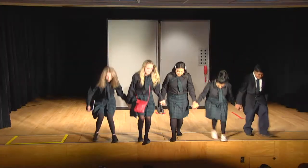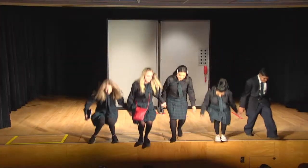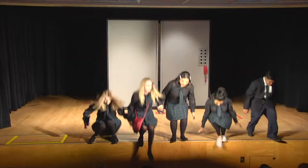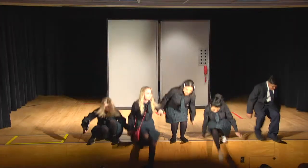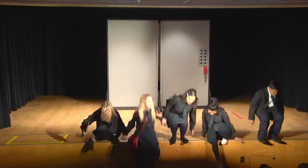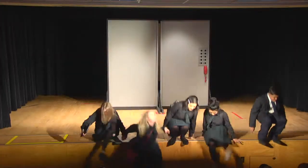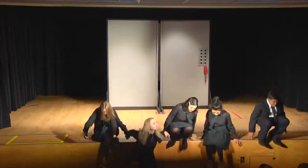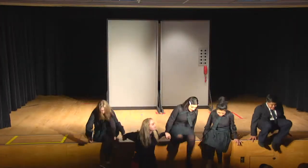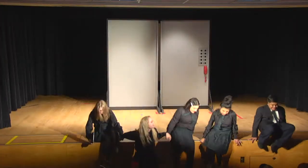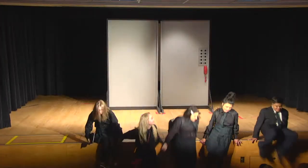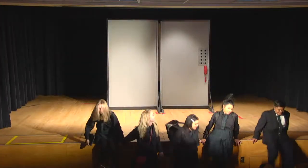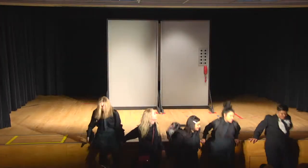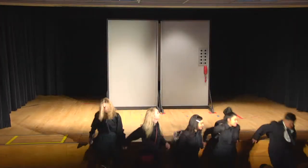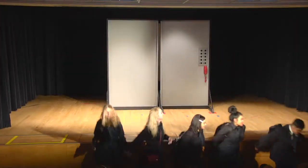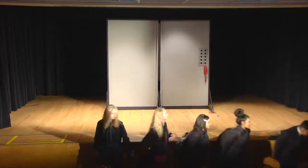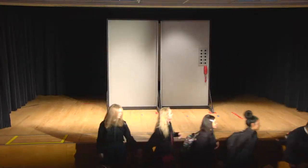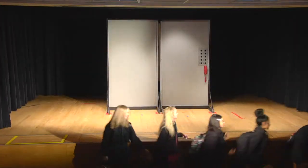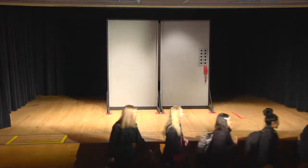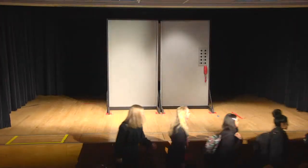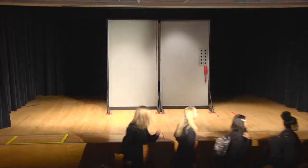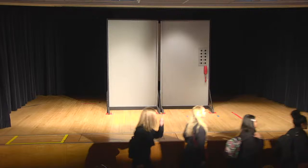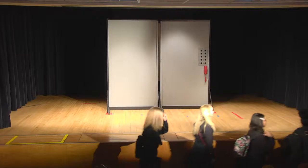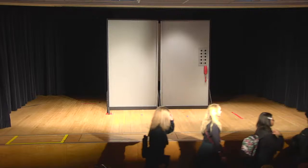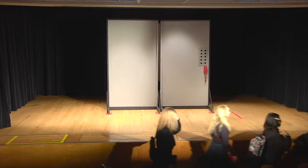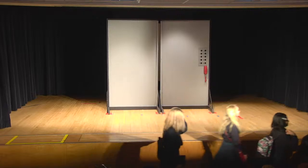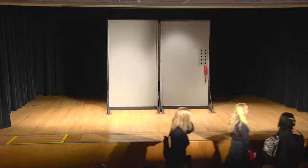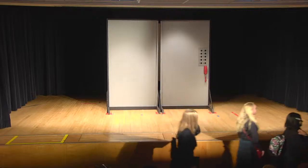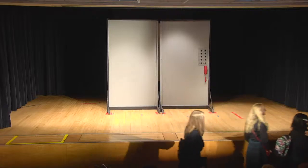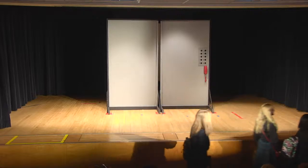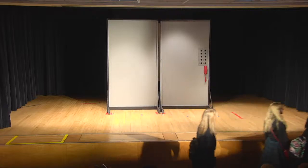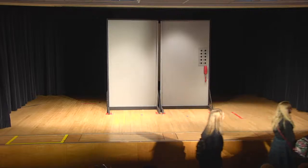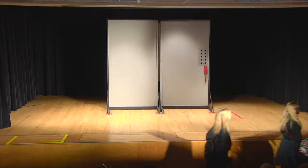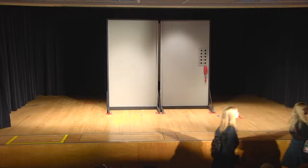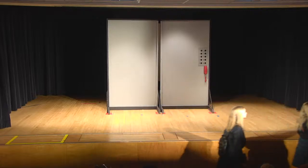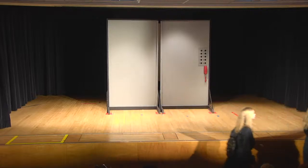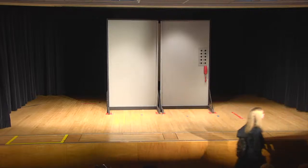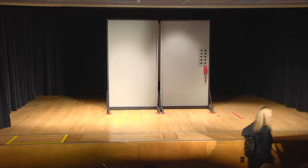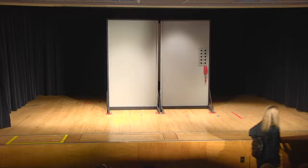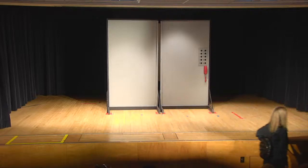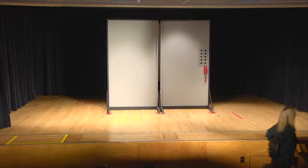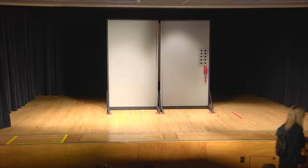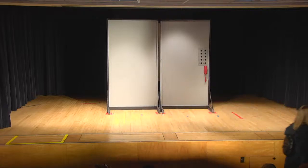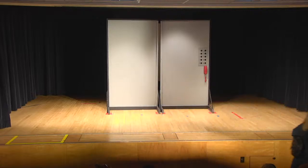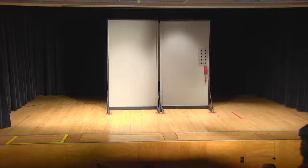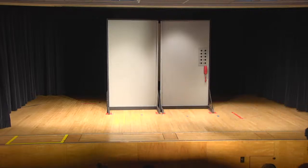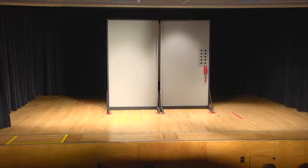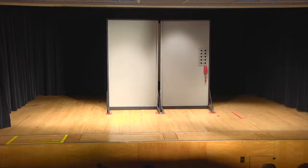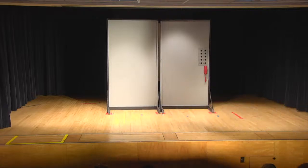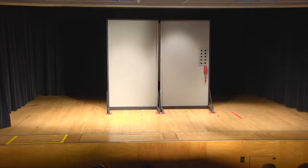All five jump down into the crowd and exit out the back doors.